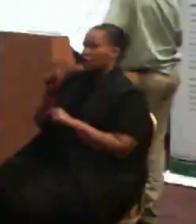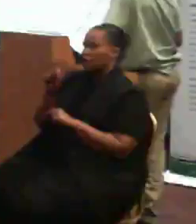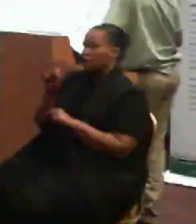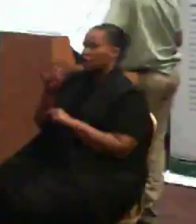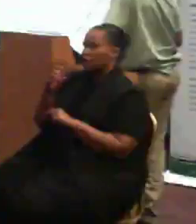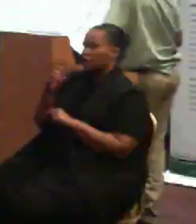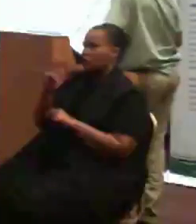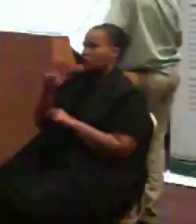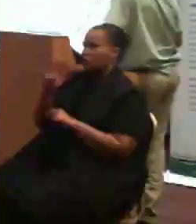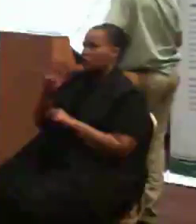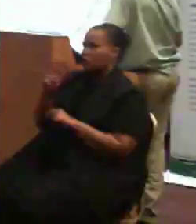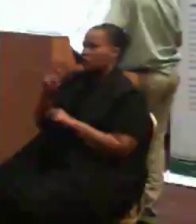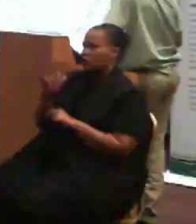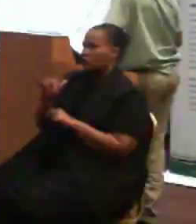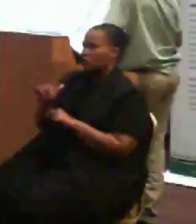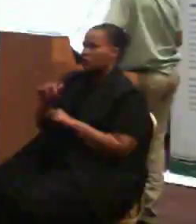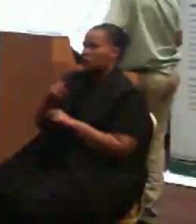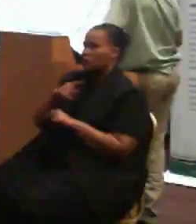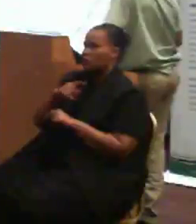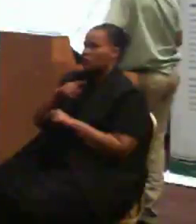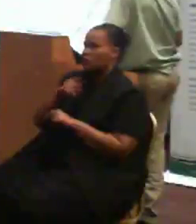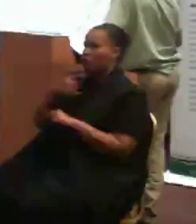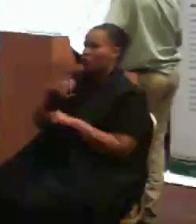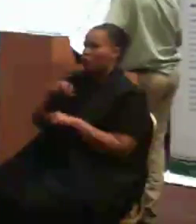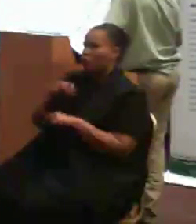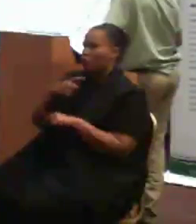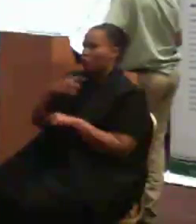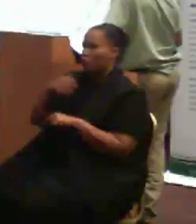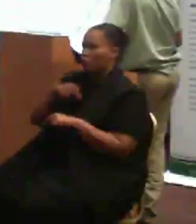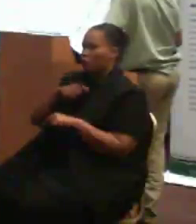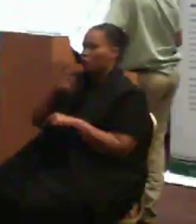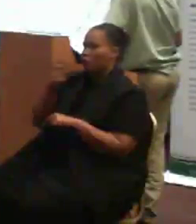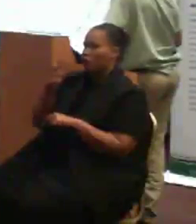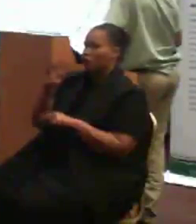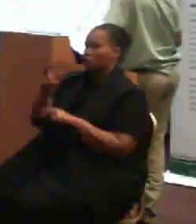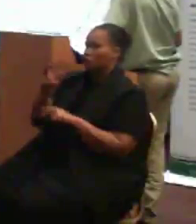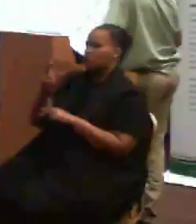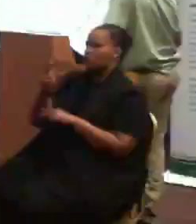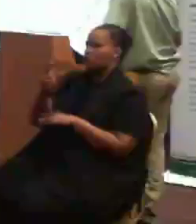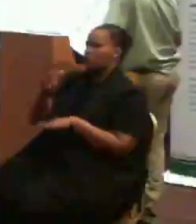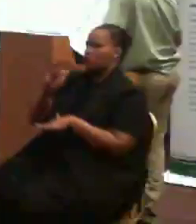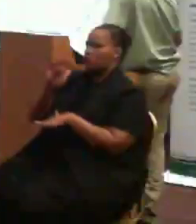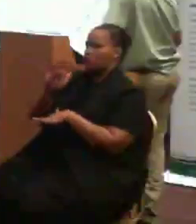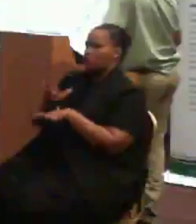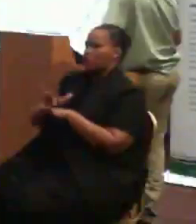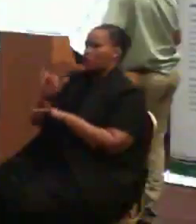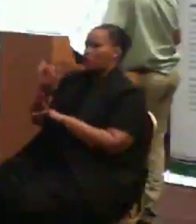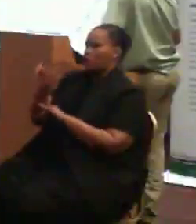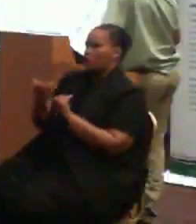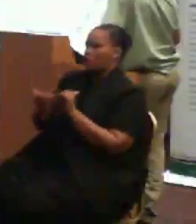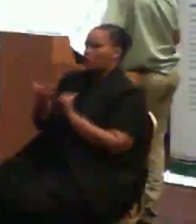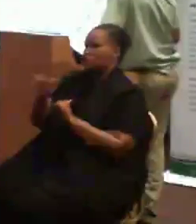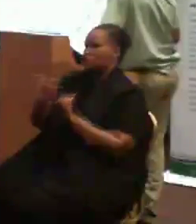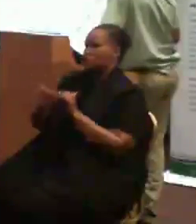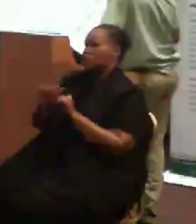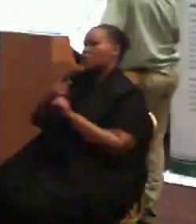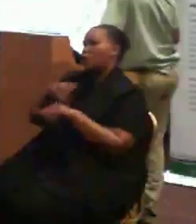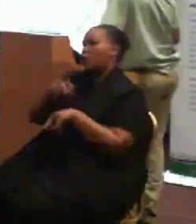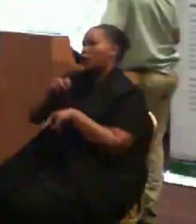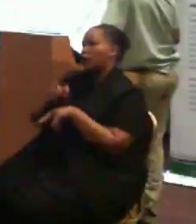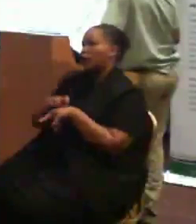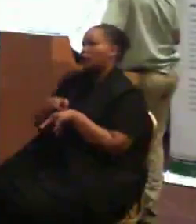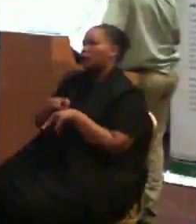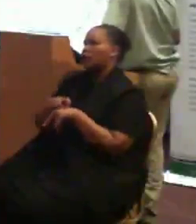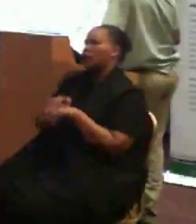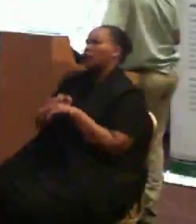price sensitivity analysis, and that requires the actual views and the actual